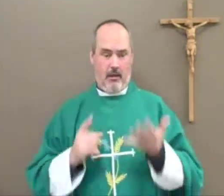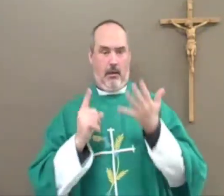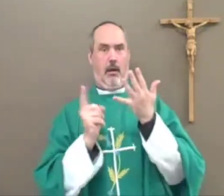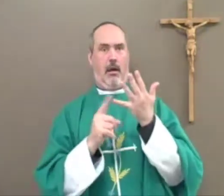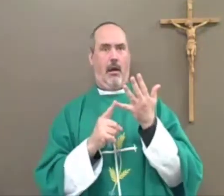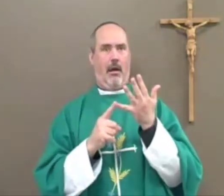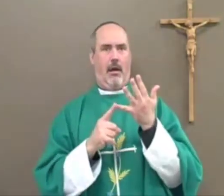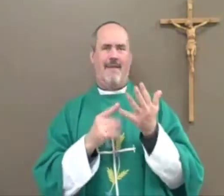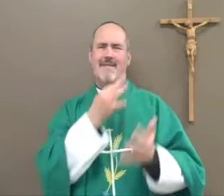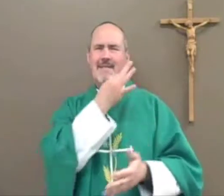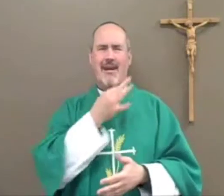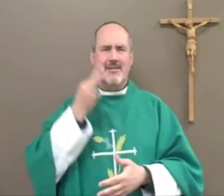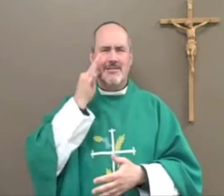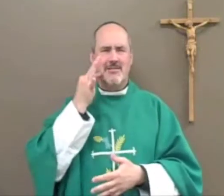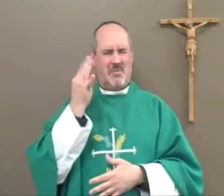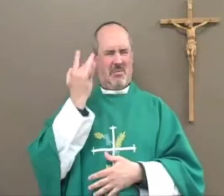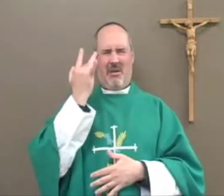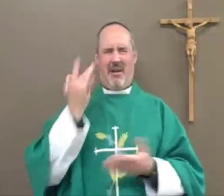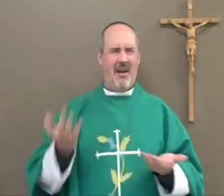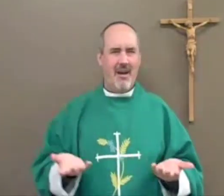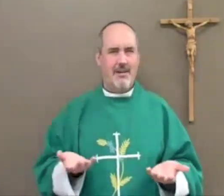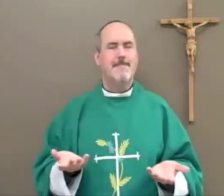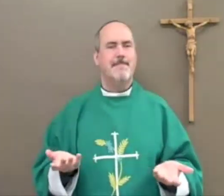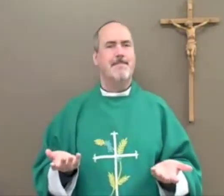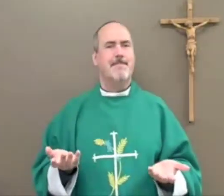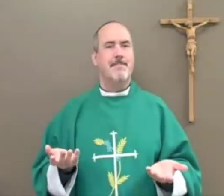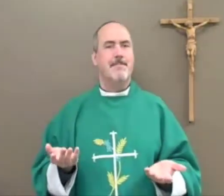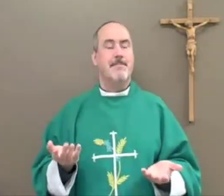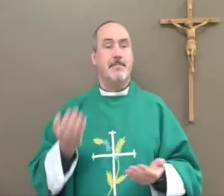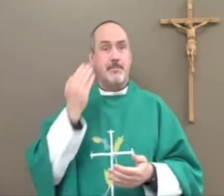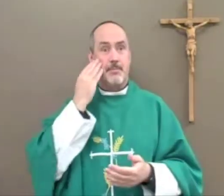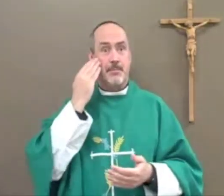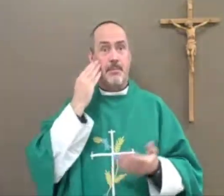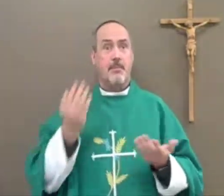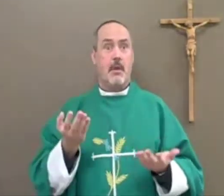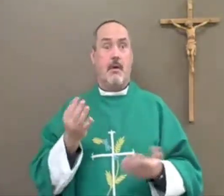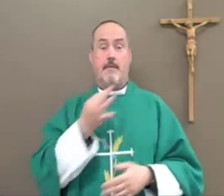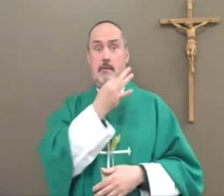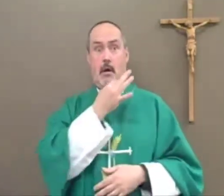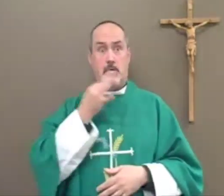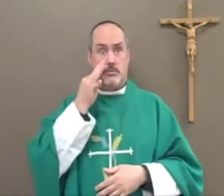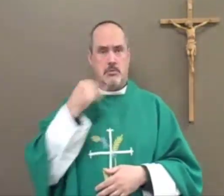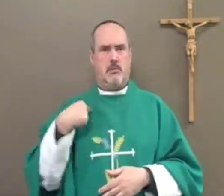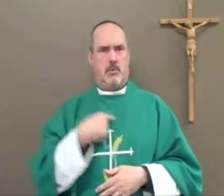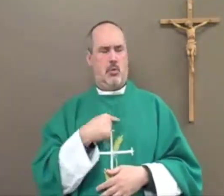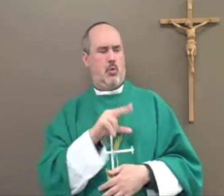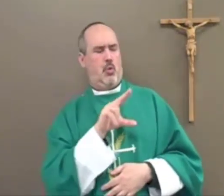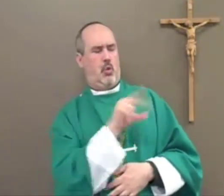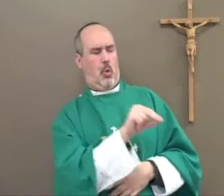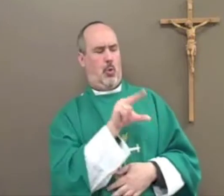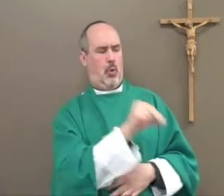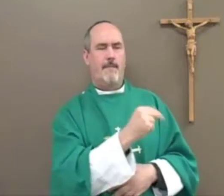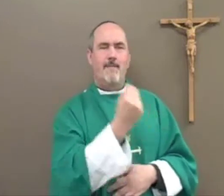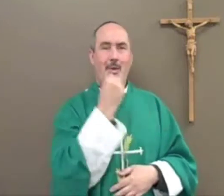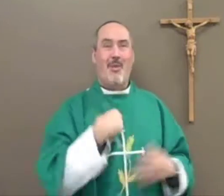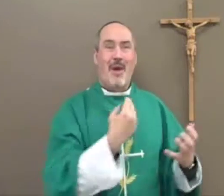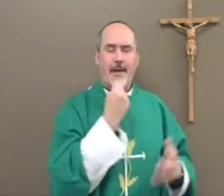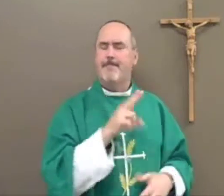Christian. And fifth, why is fasting so important? Well, fasting is a way for us to learn